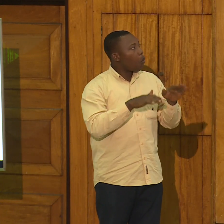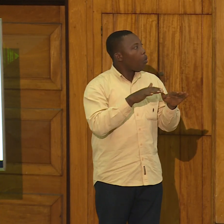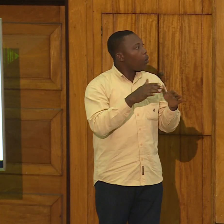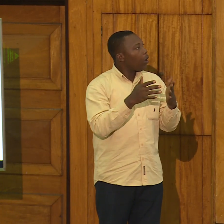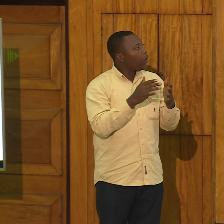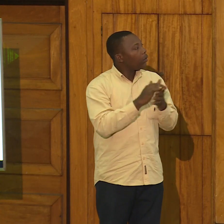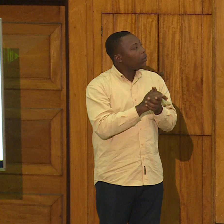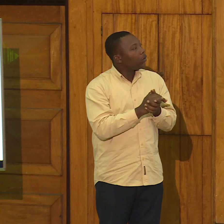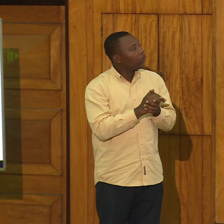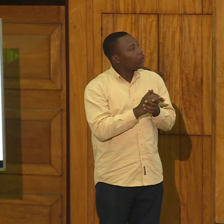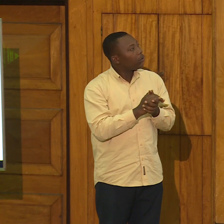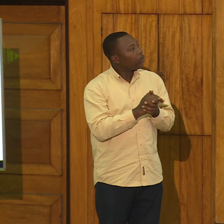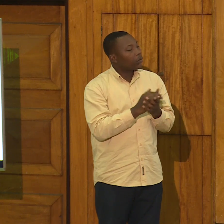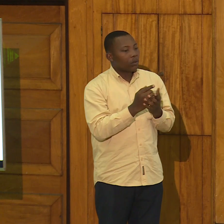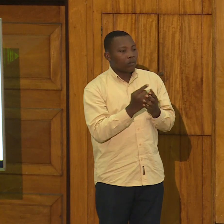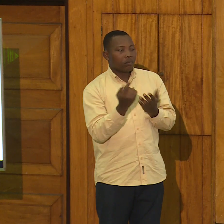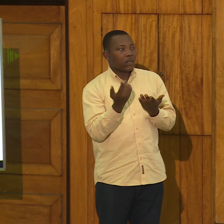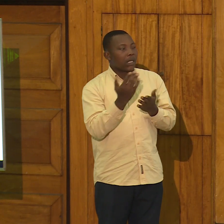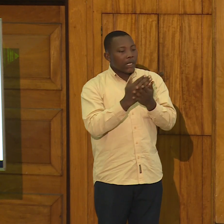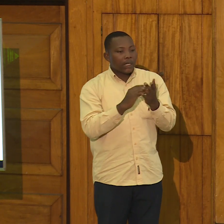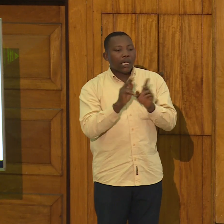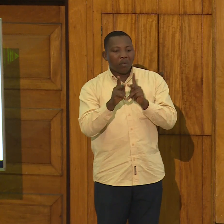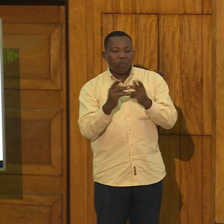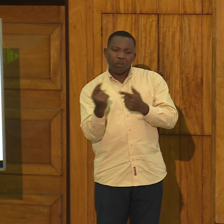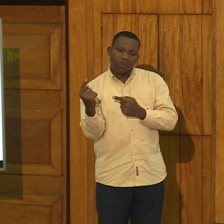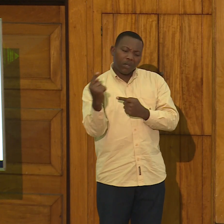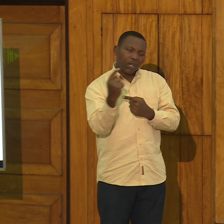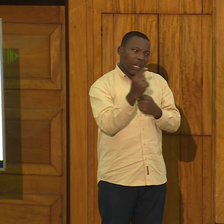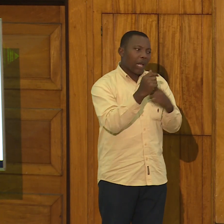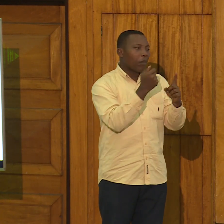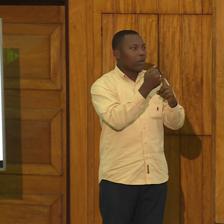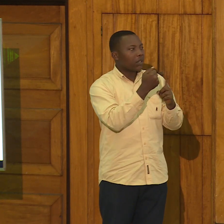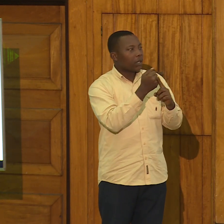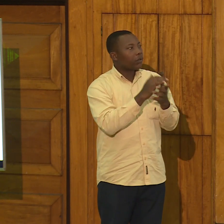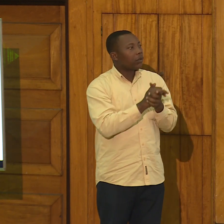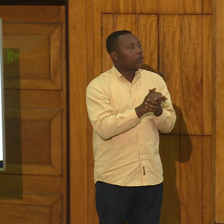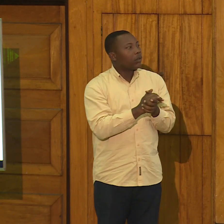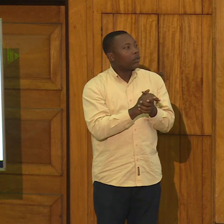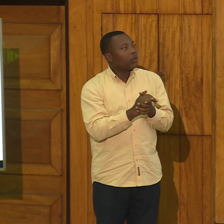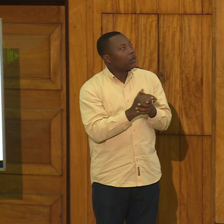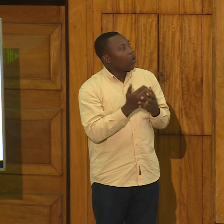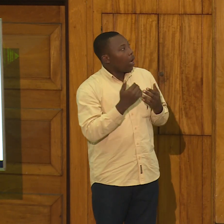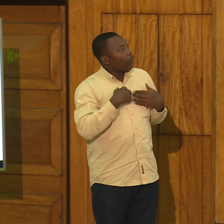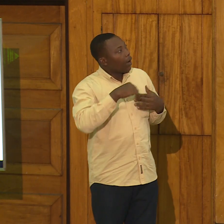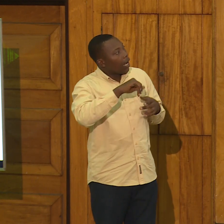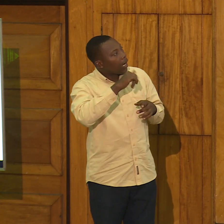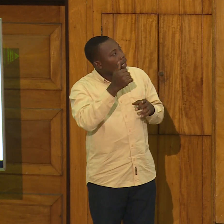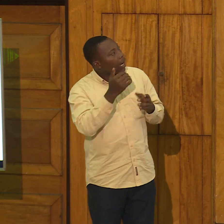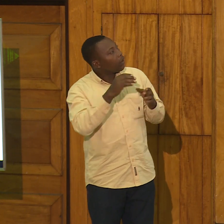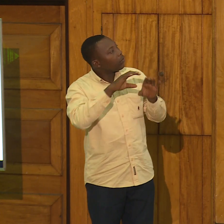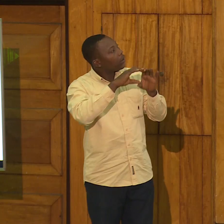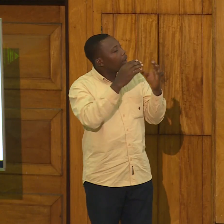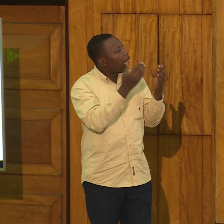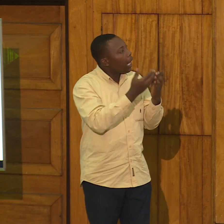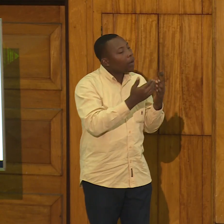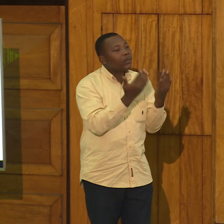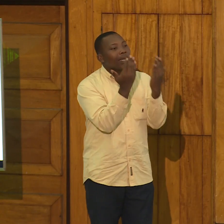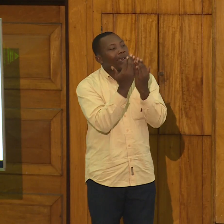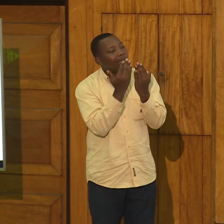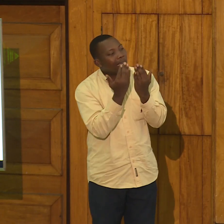that come on their own, also art clubs. We're also looking at soccer clubs,